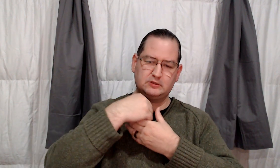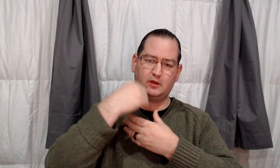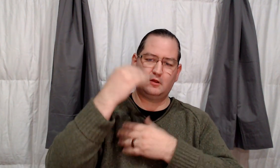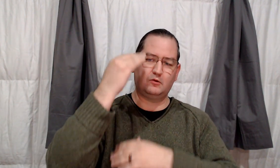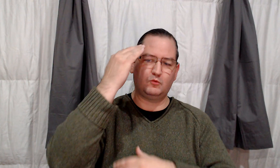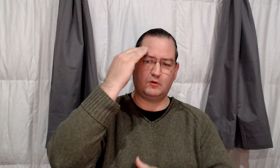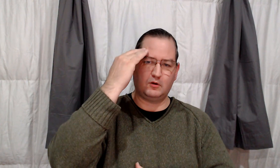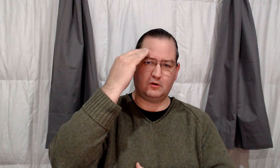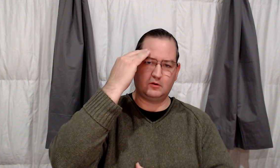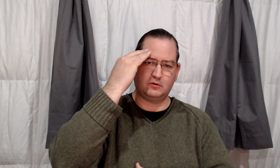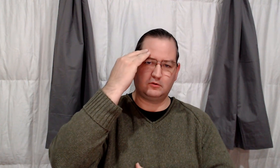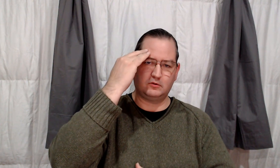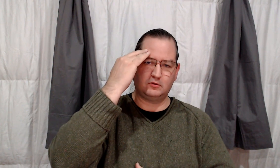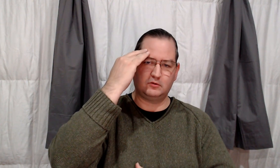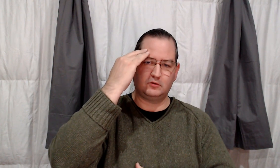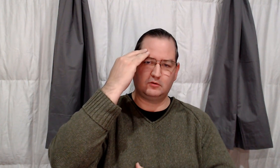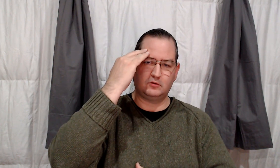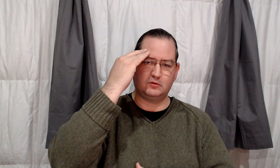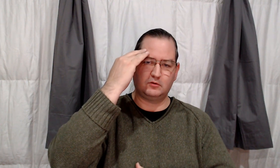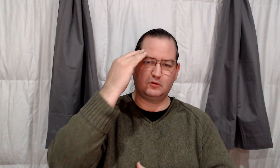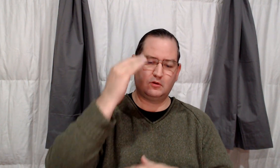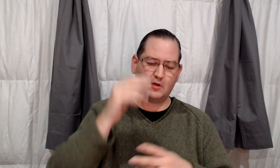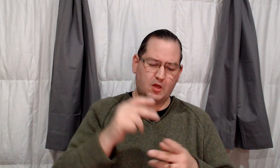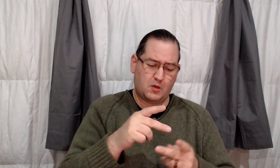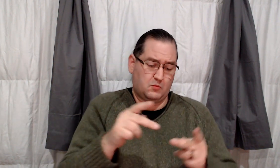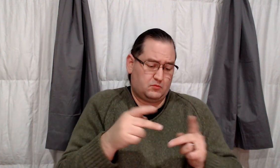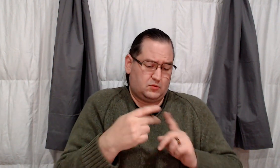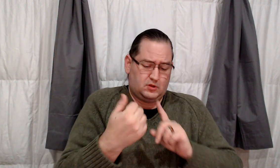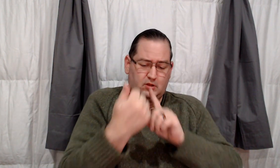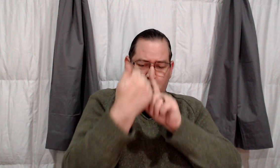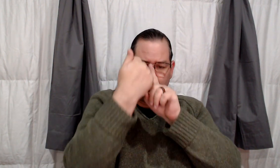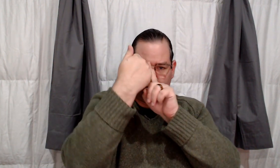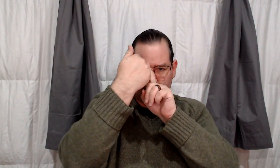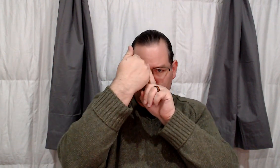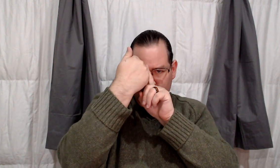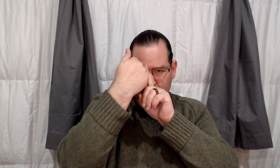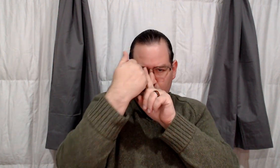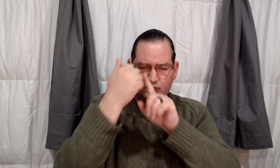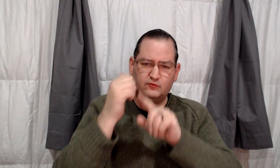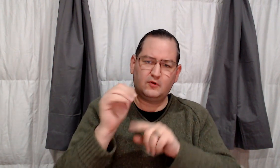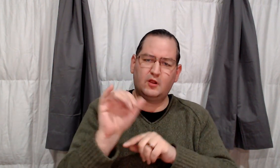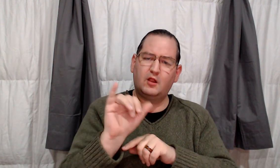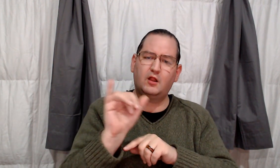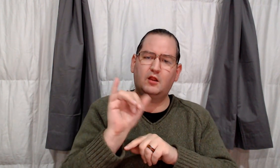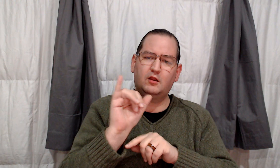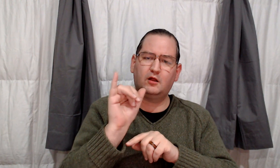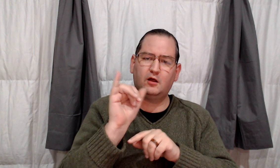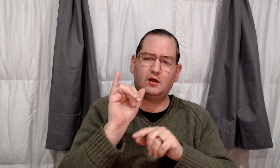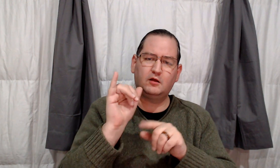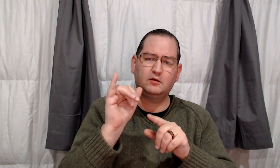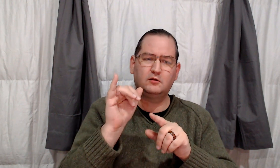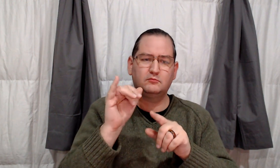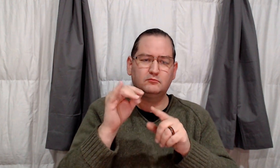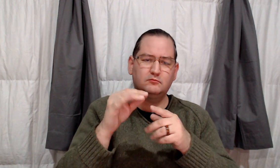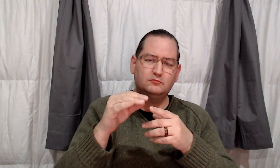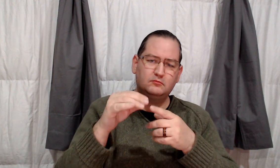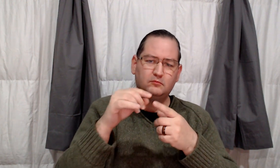A place that almost seems to give off signals that directs awareness down toward it, into